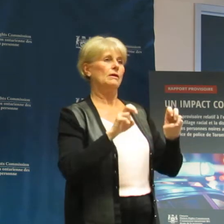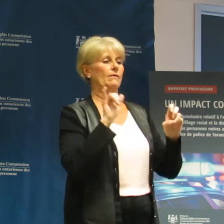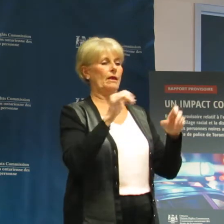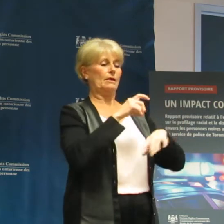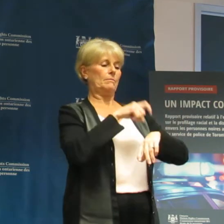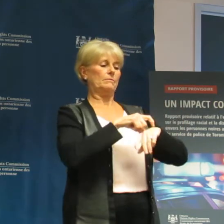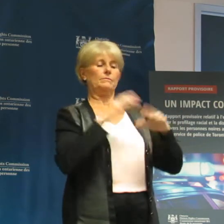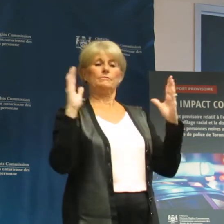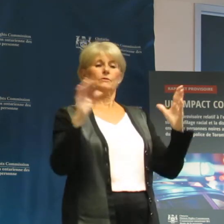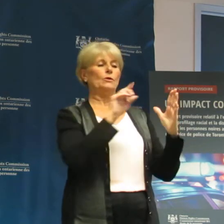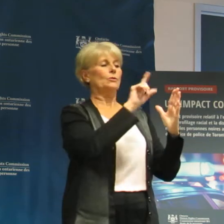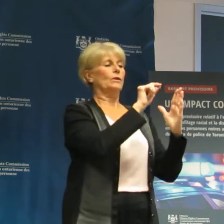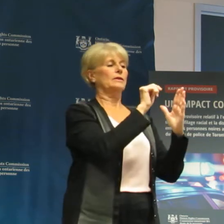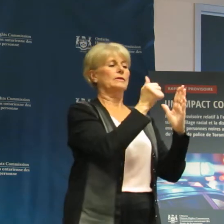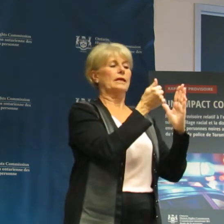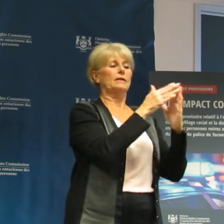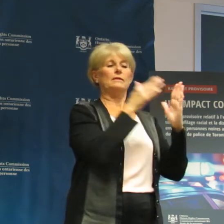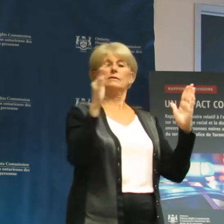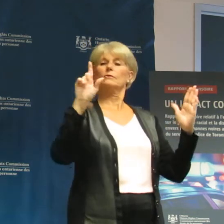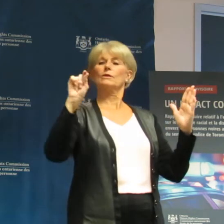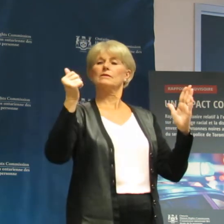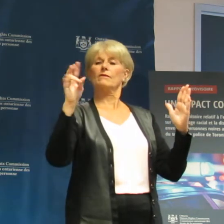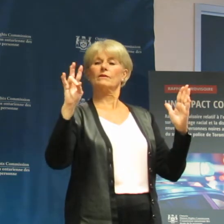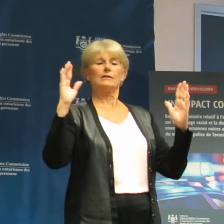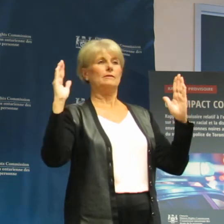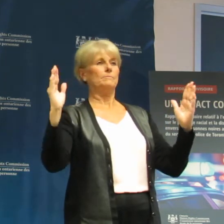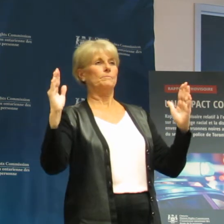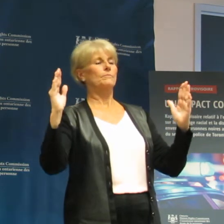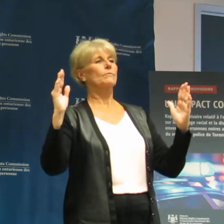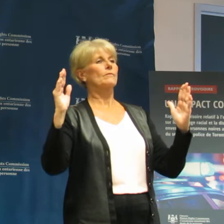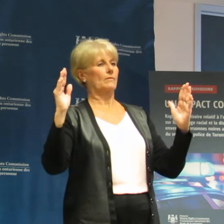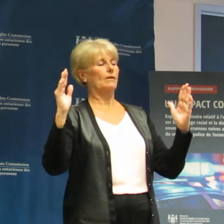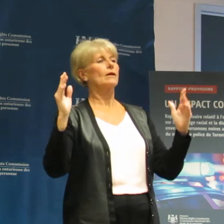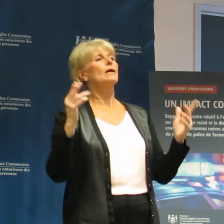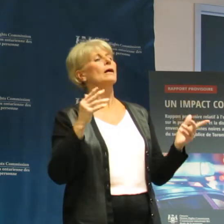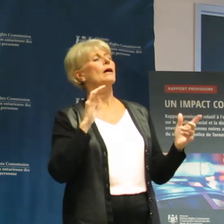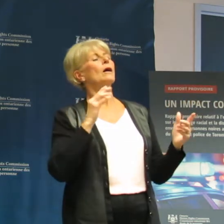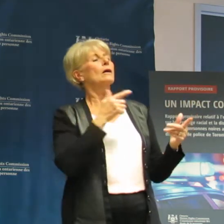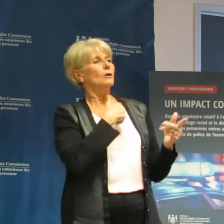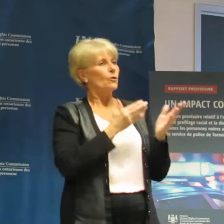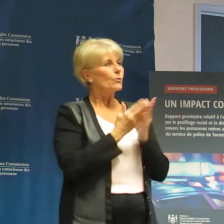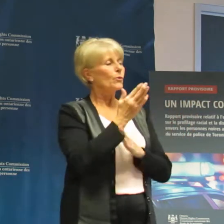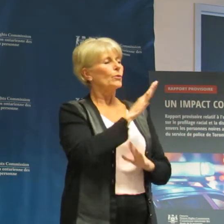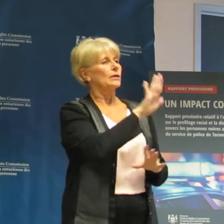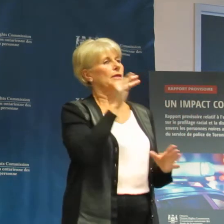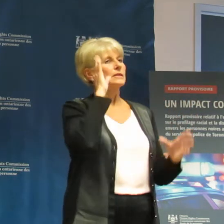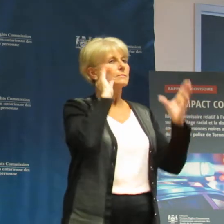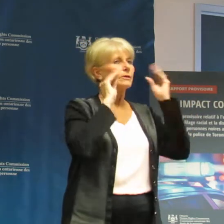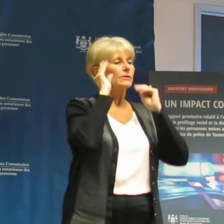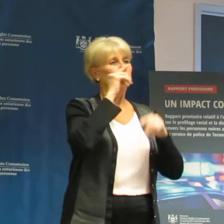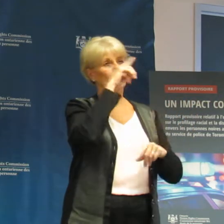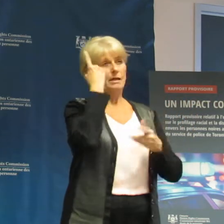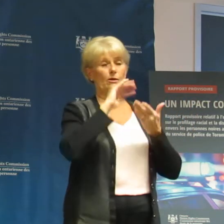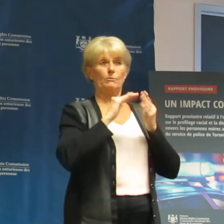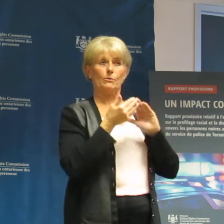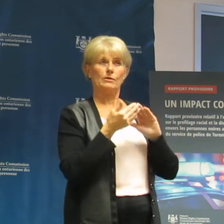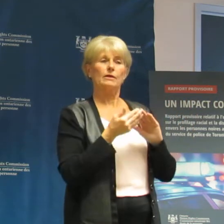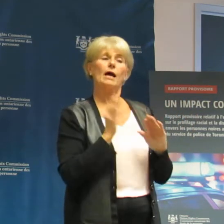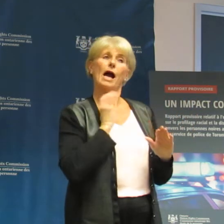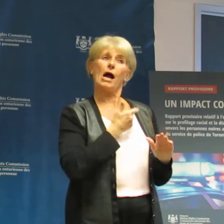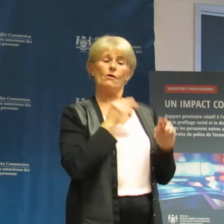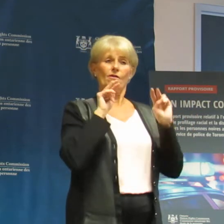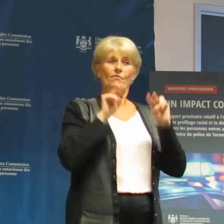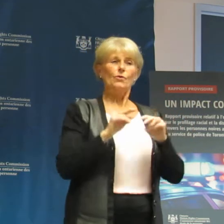period 2010 to 2017 through our lenses and the lived experiences of the Black community.